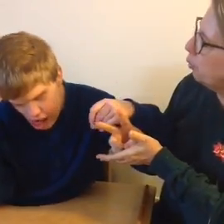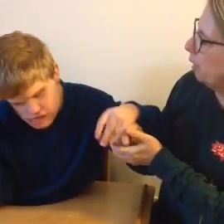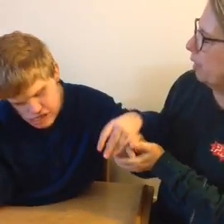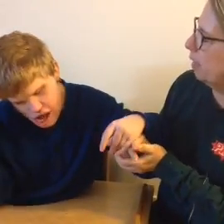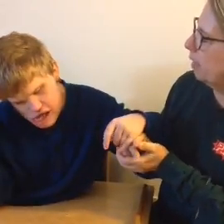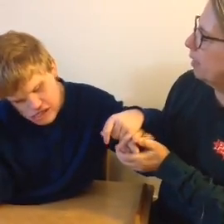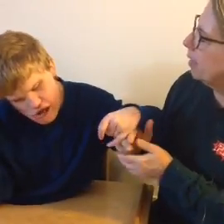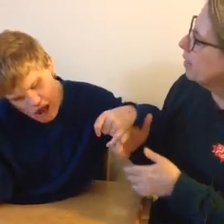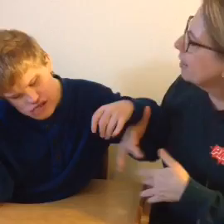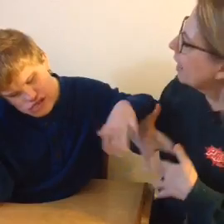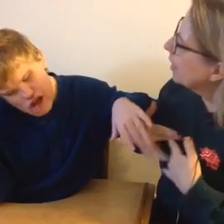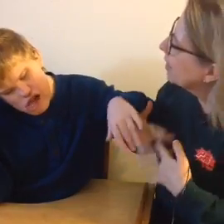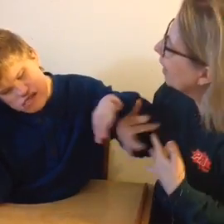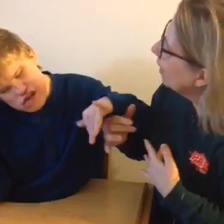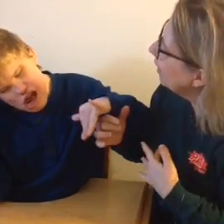movie. Isn't that exciting?